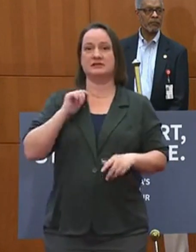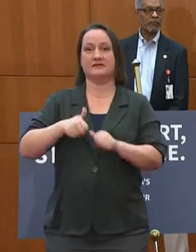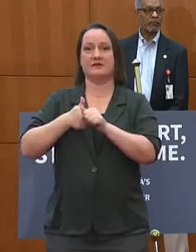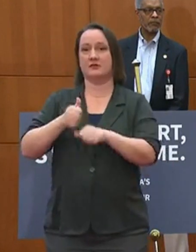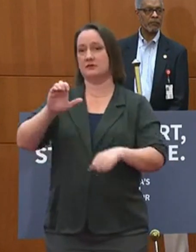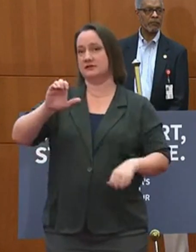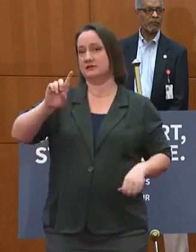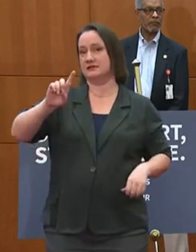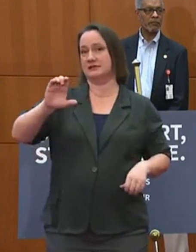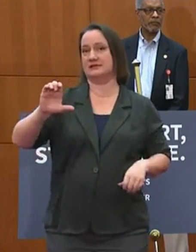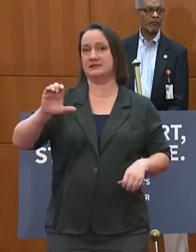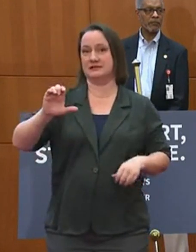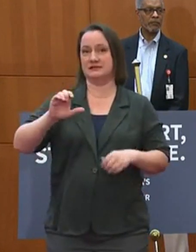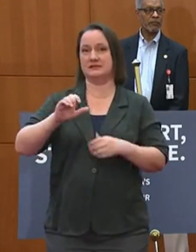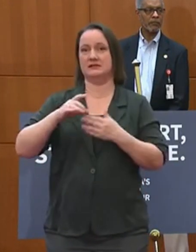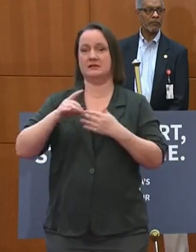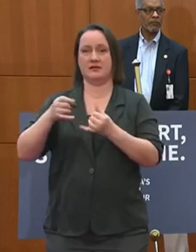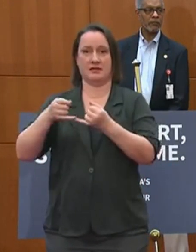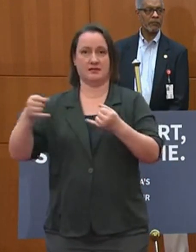guidelines.